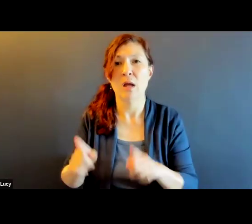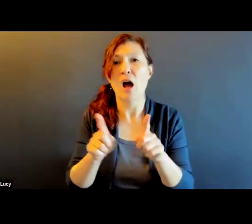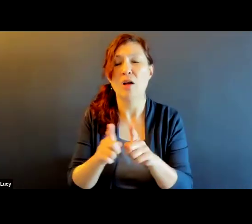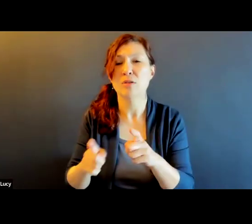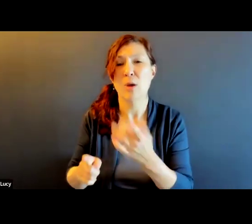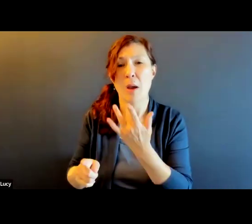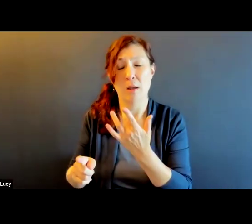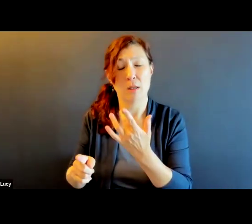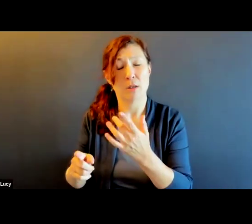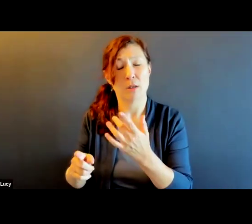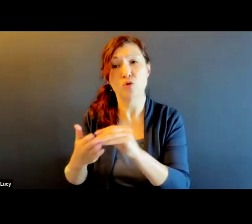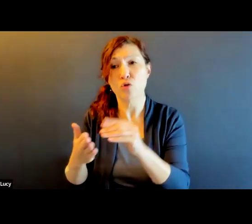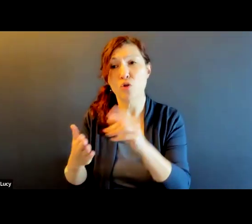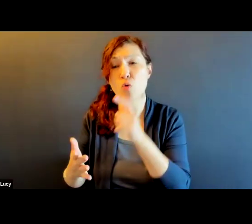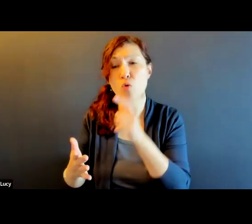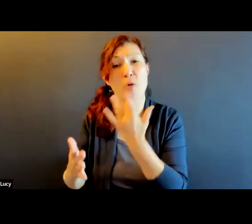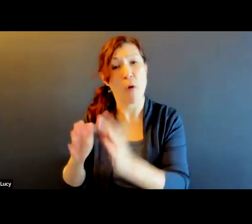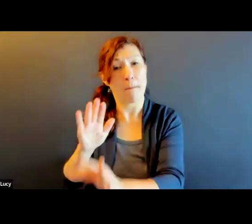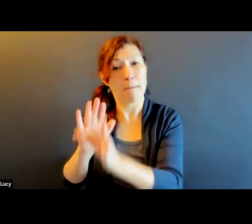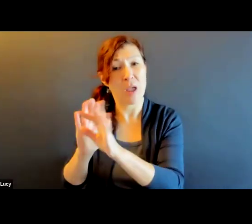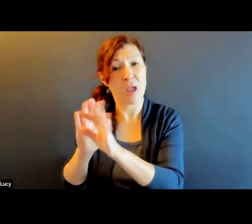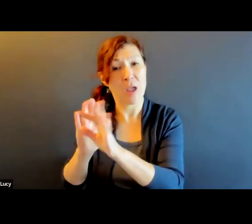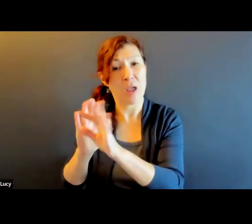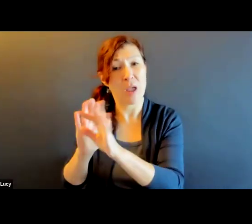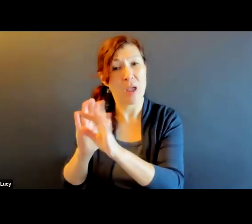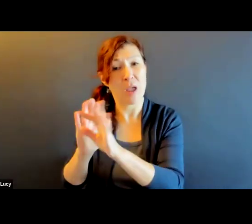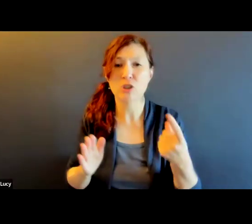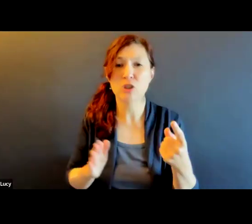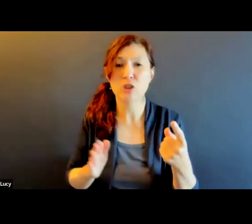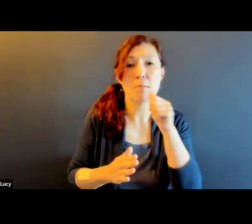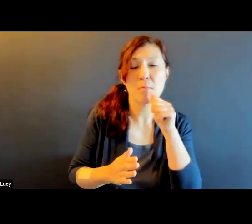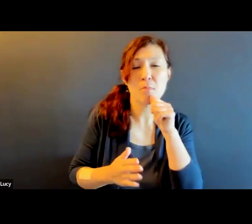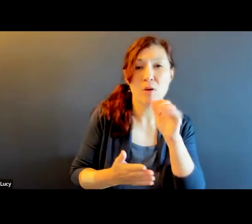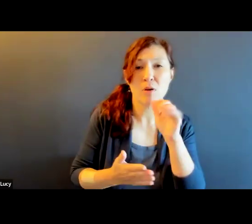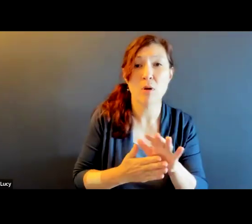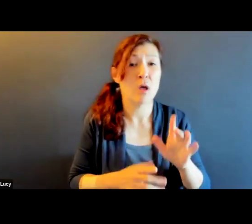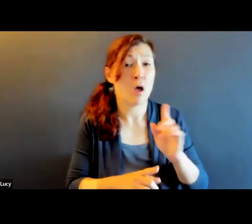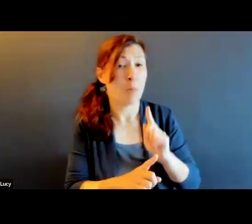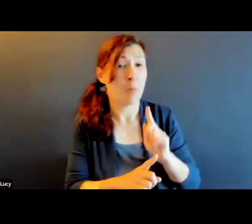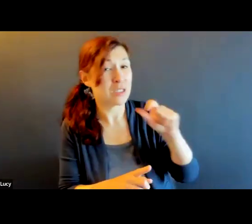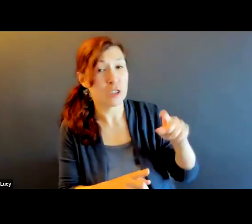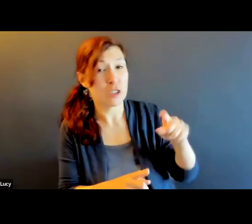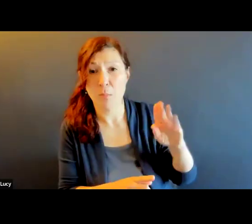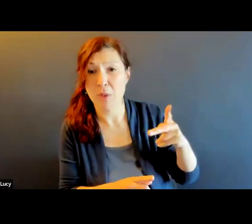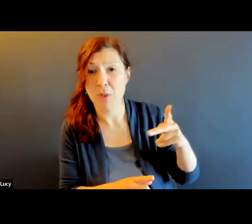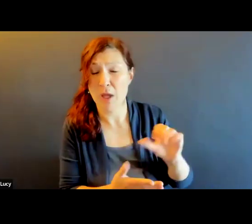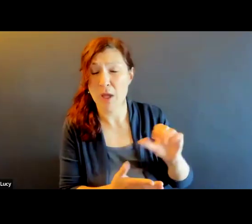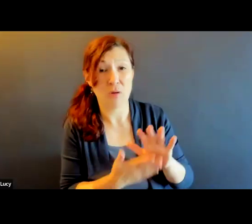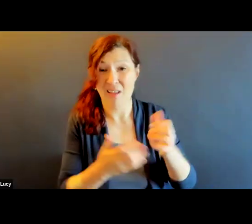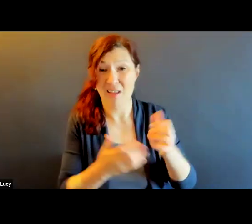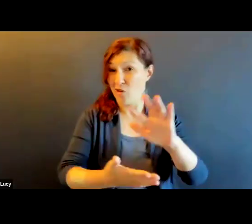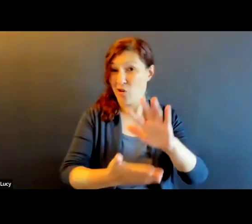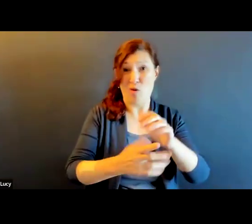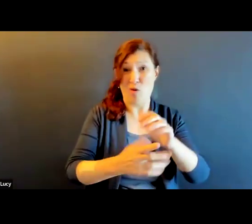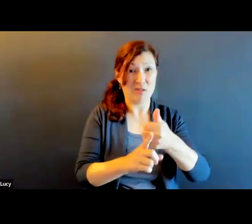schools. I do want to clarify that points are not only for BPS schools. Any school with more than 40%